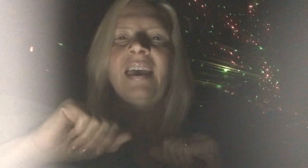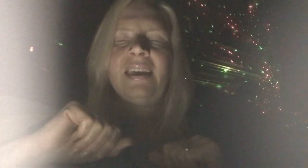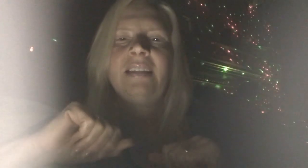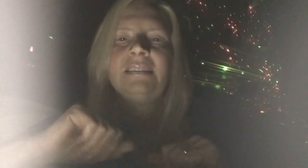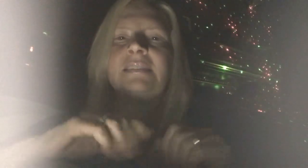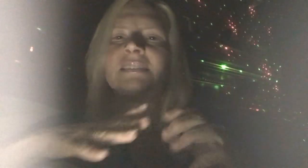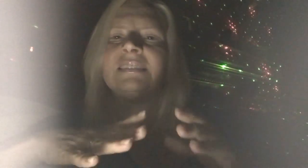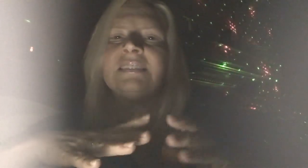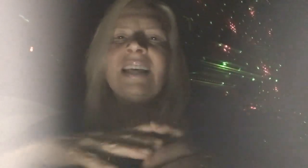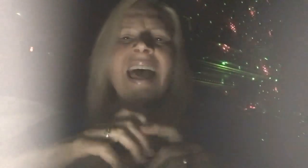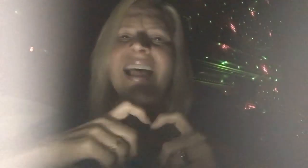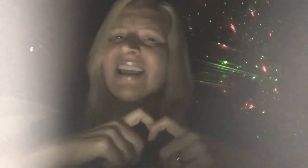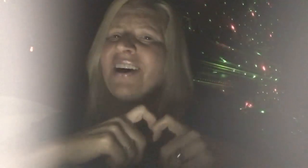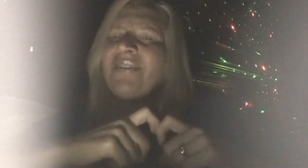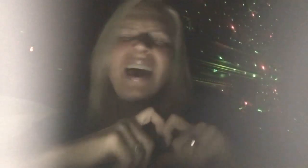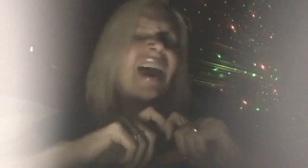hearted, love